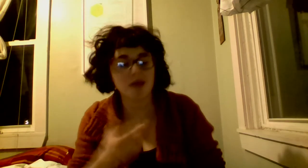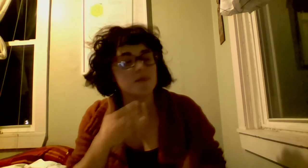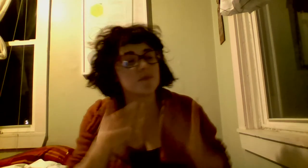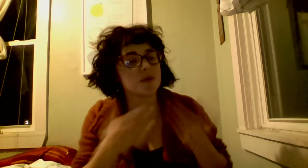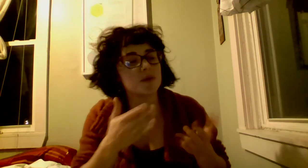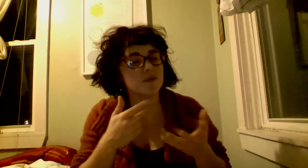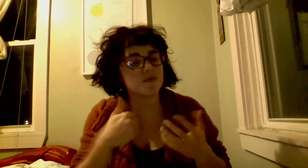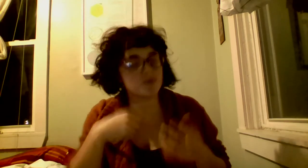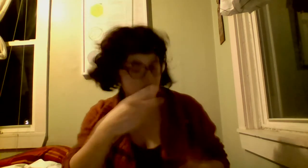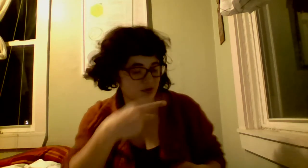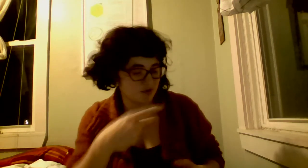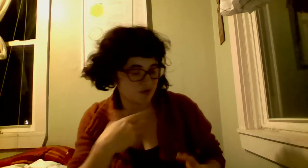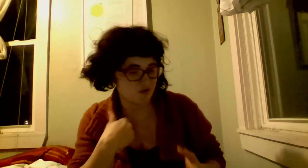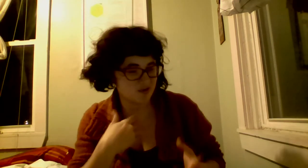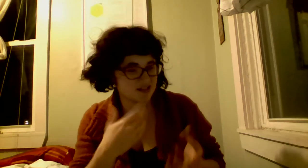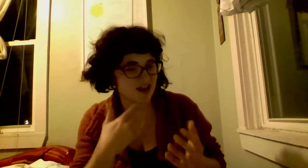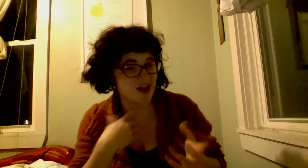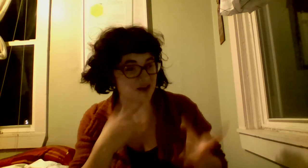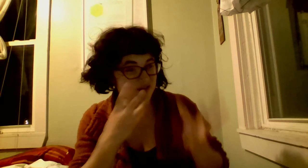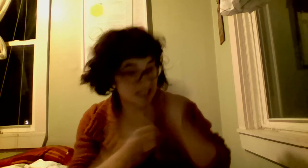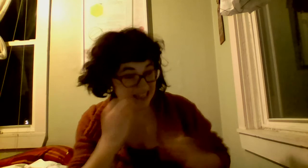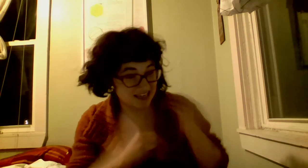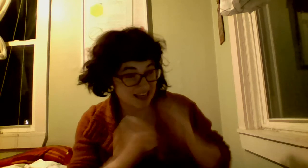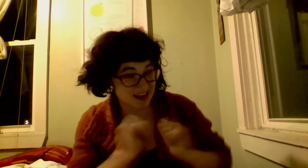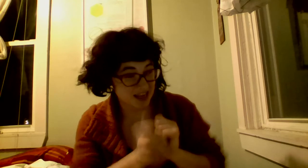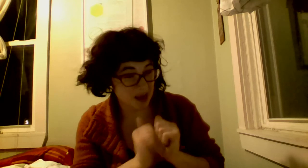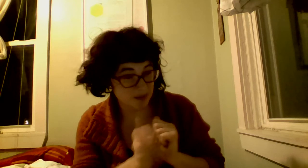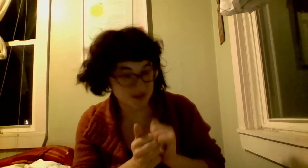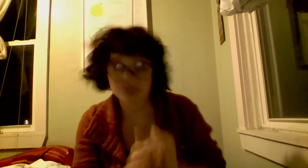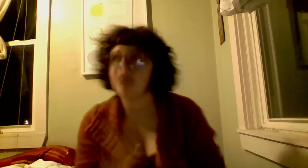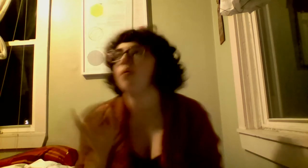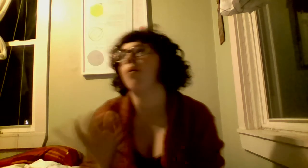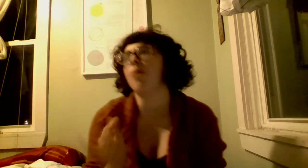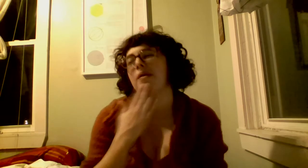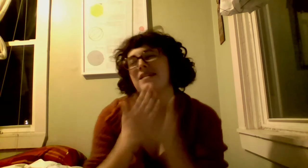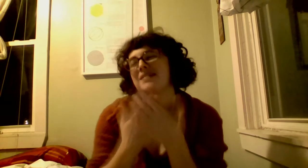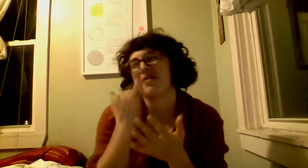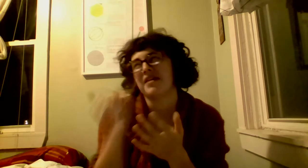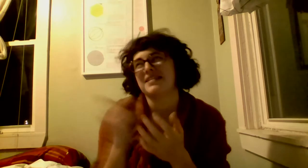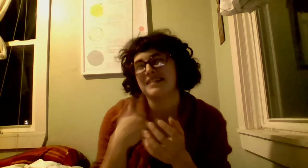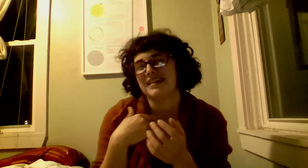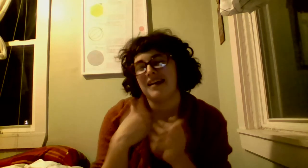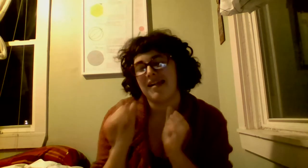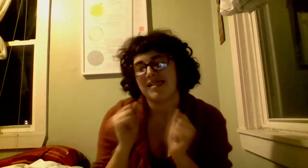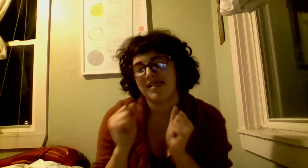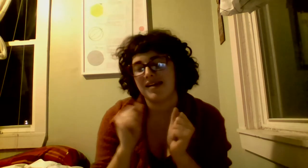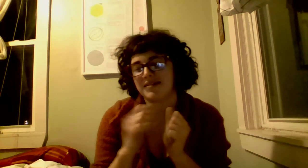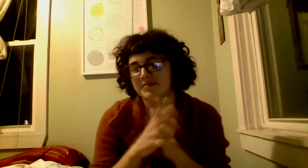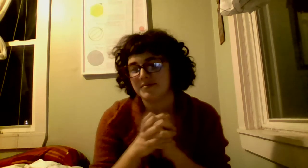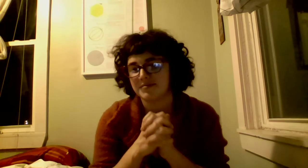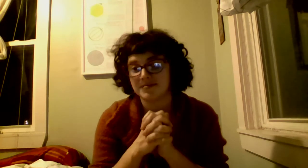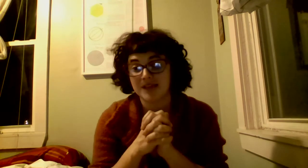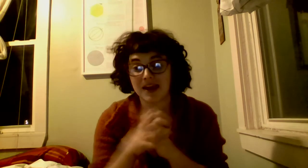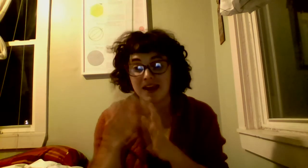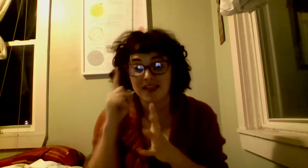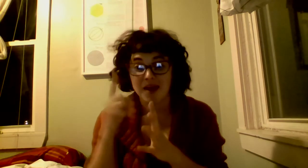competition?" "Oh, that's a great idea," thought the troll. "Oh, I'm on." And he thought he was going to have a nice piece of ashland for dessert.